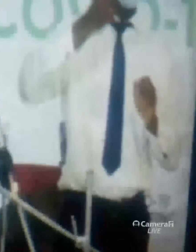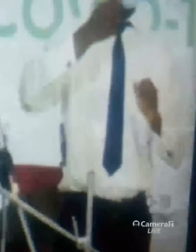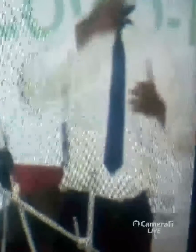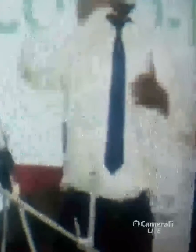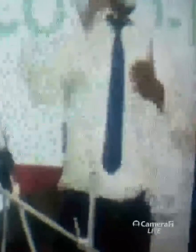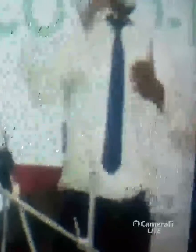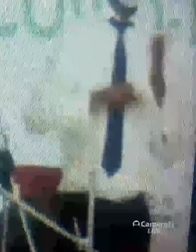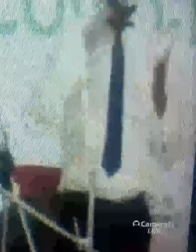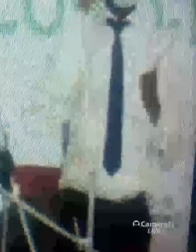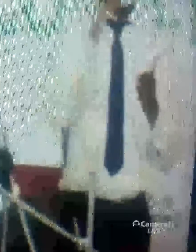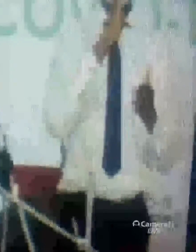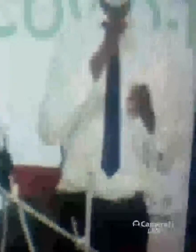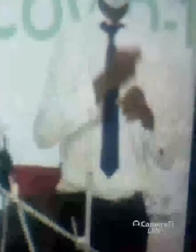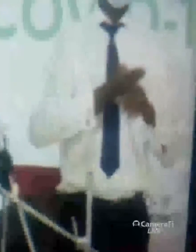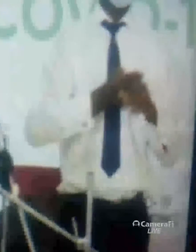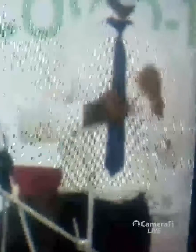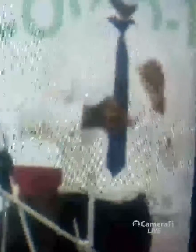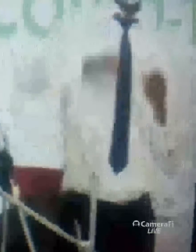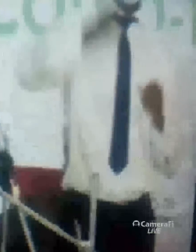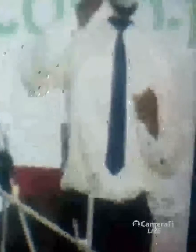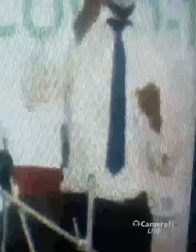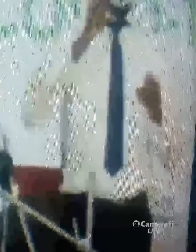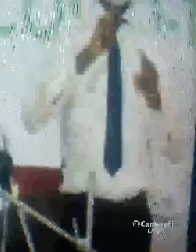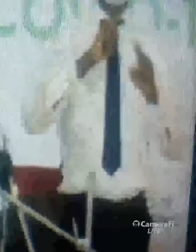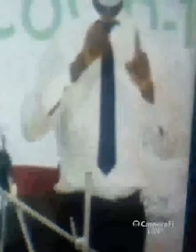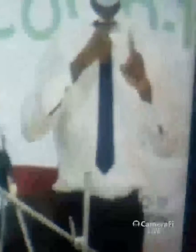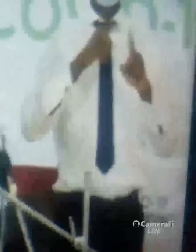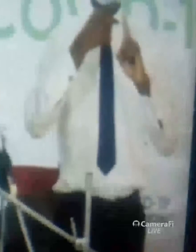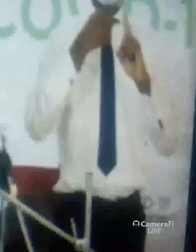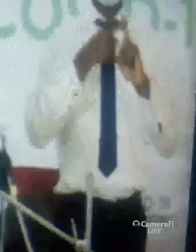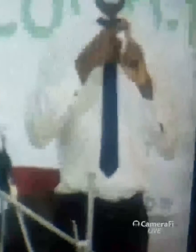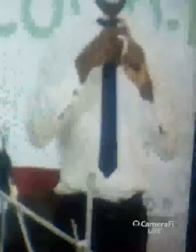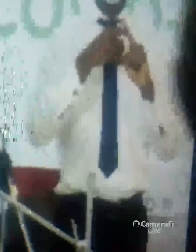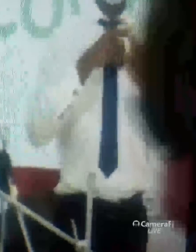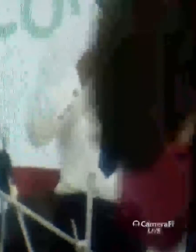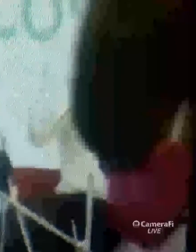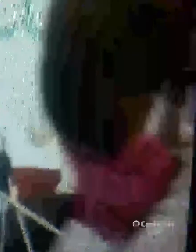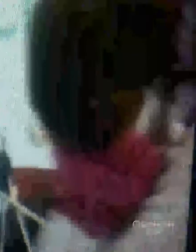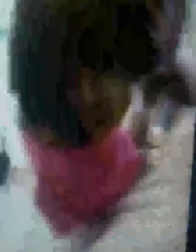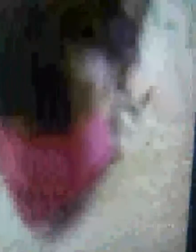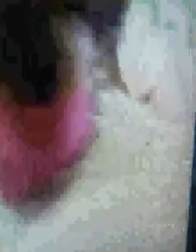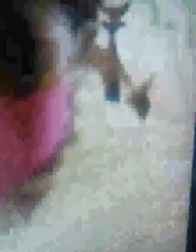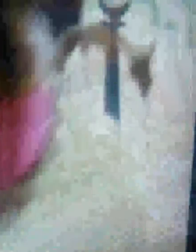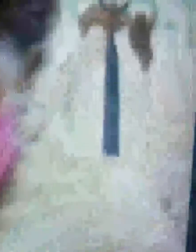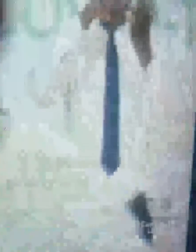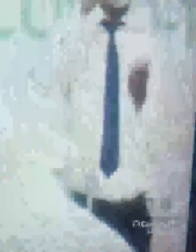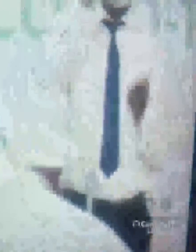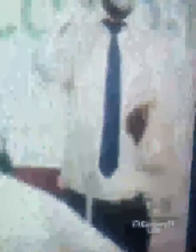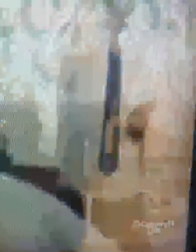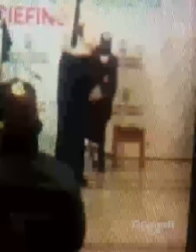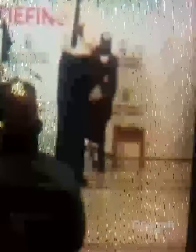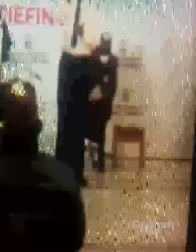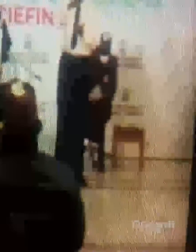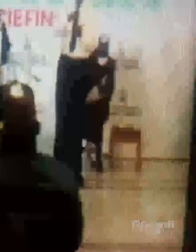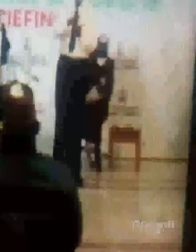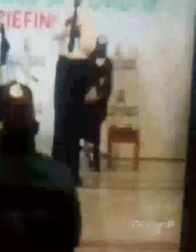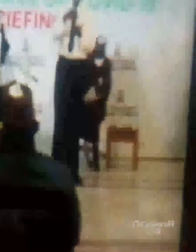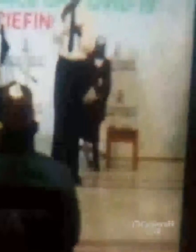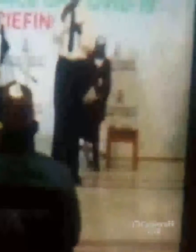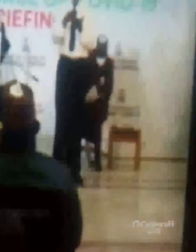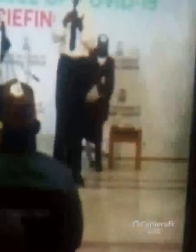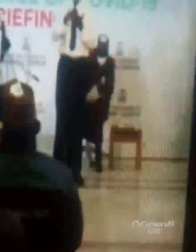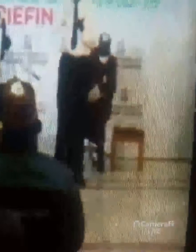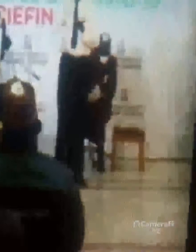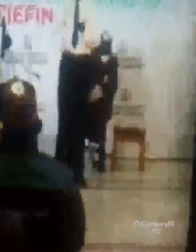demand, you know, trickles down, we expect that the cost of these vaccines will definitely come down. So it's an